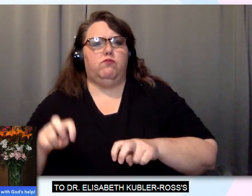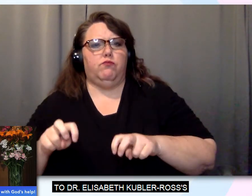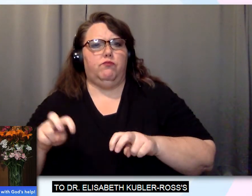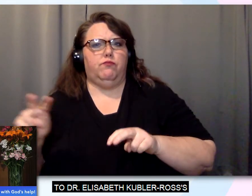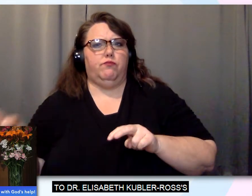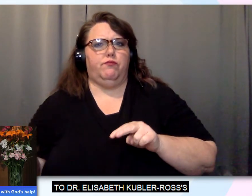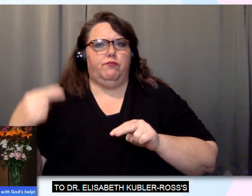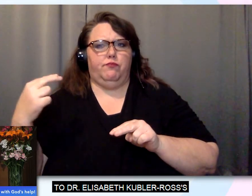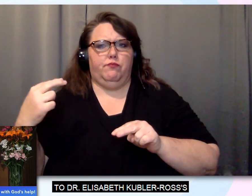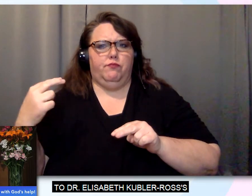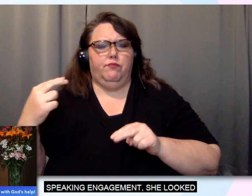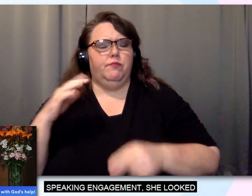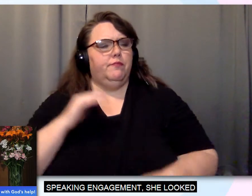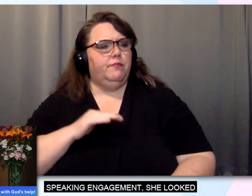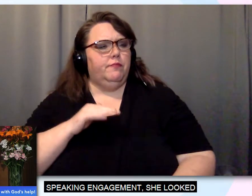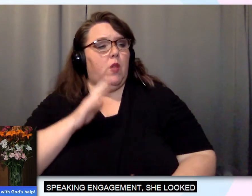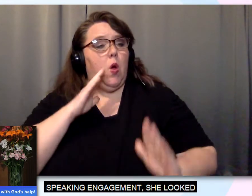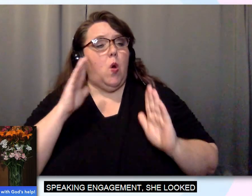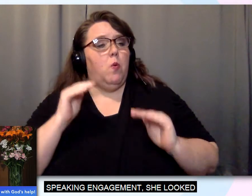she said,